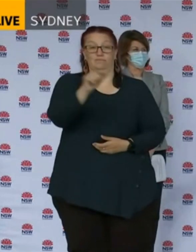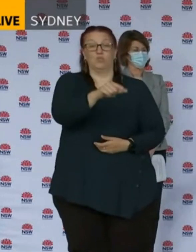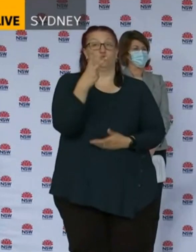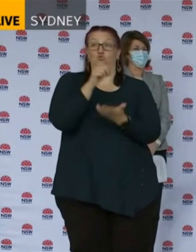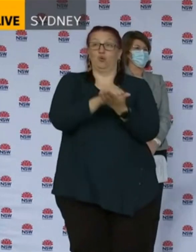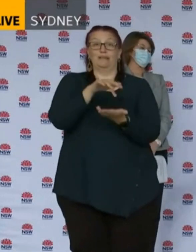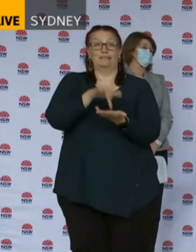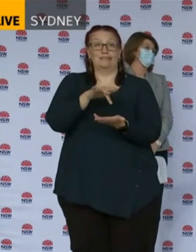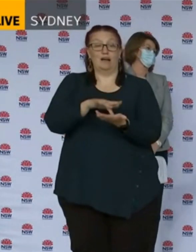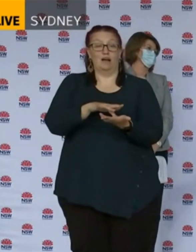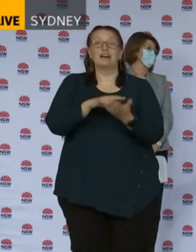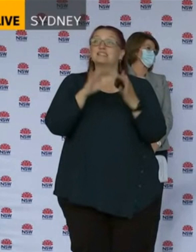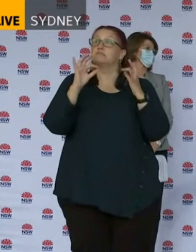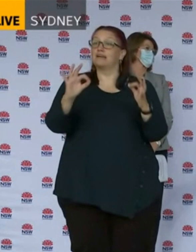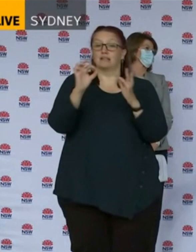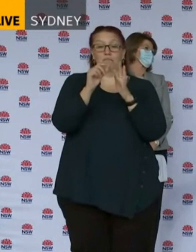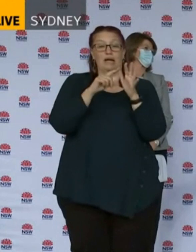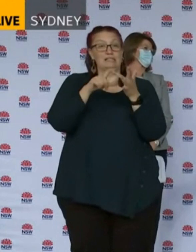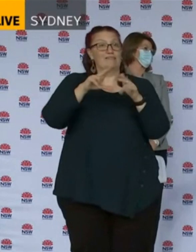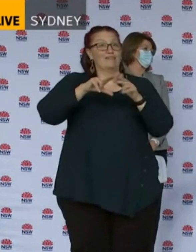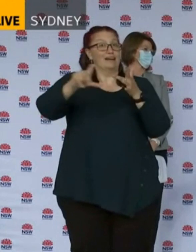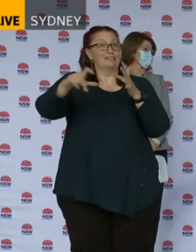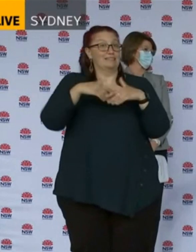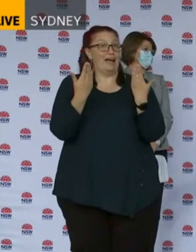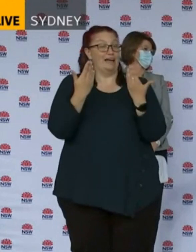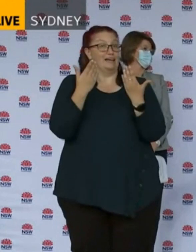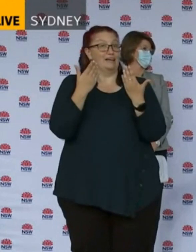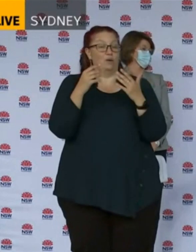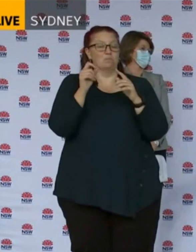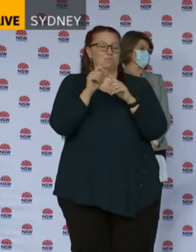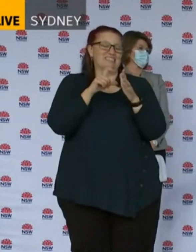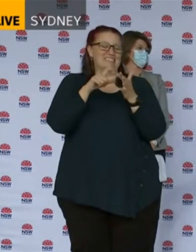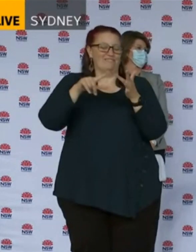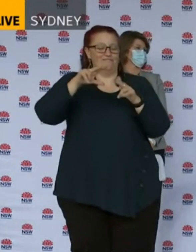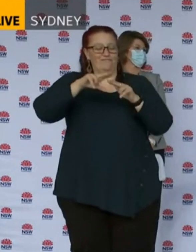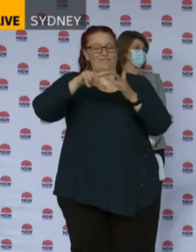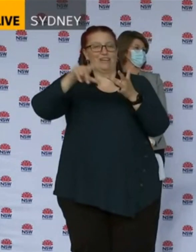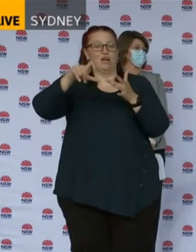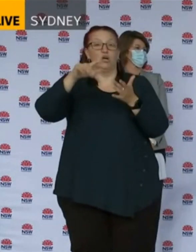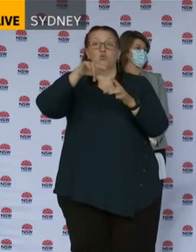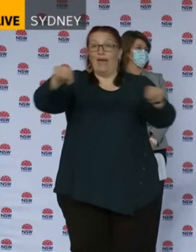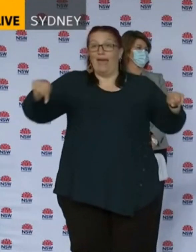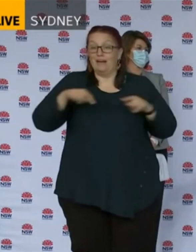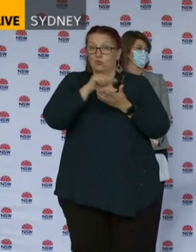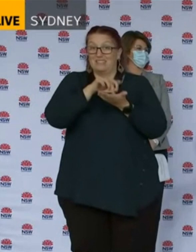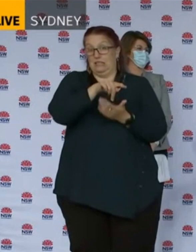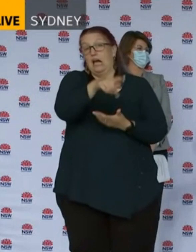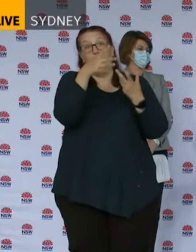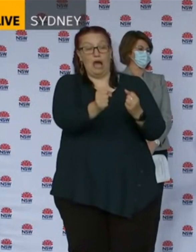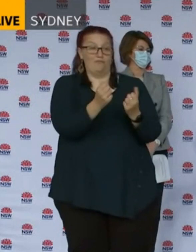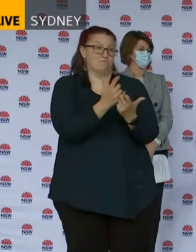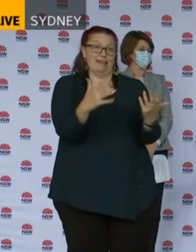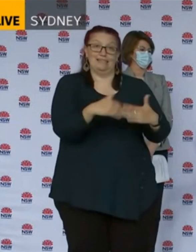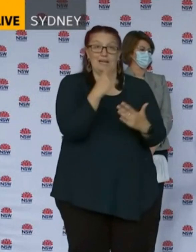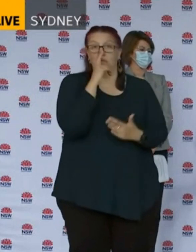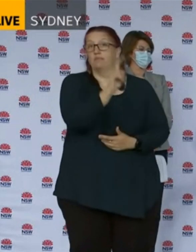a number of days in Pacific Square Shopping Centre and in the one day in Auburn Central, positive cases moving about that centre. Now